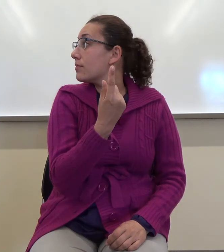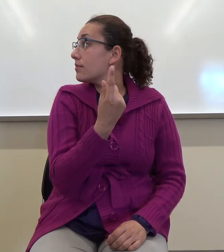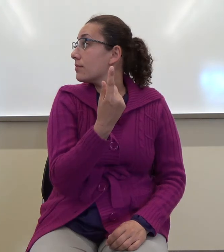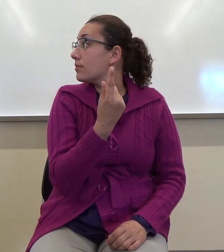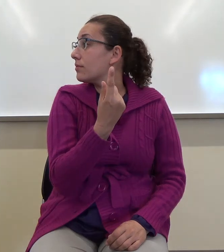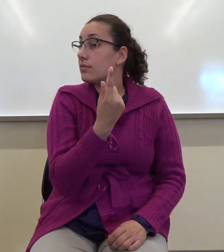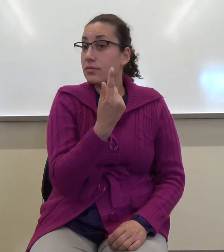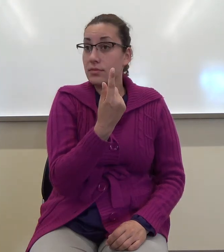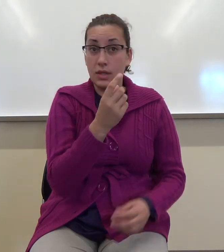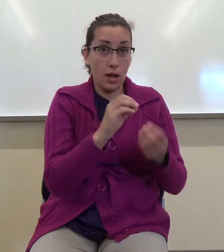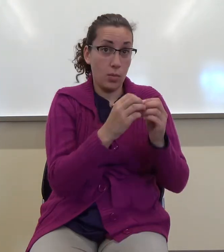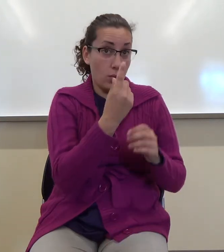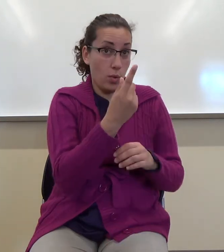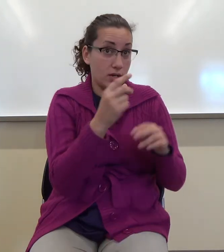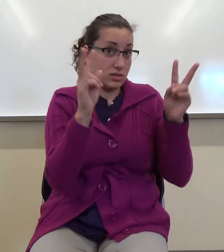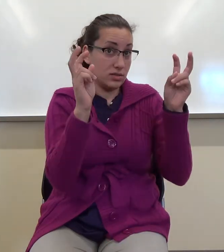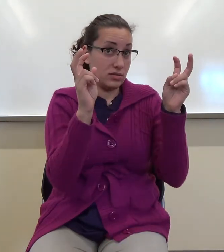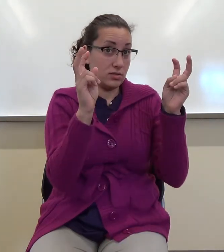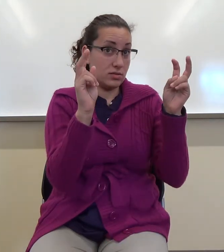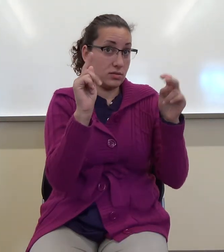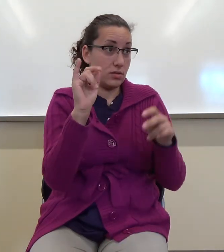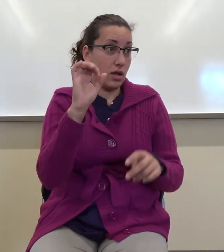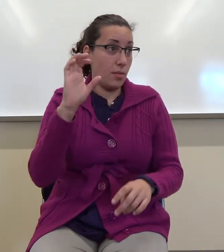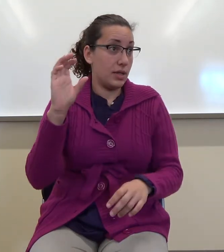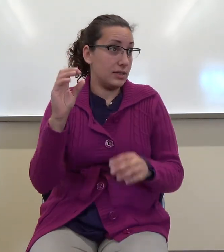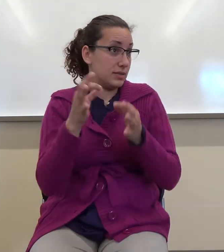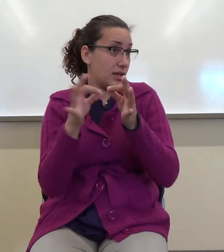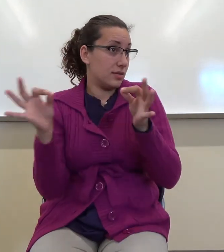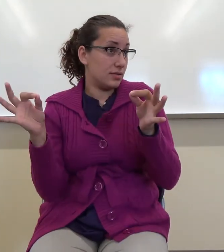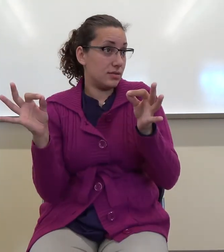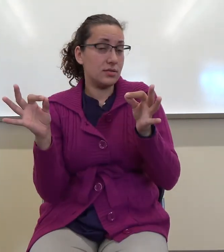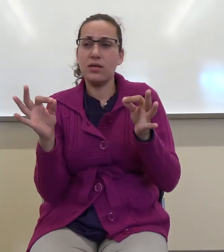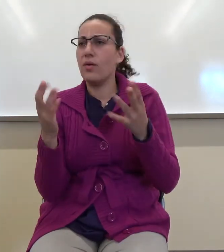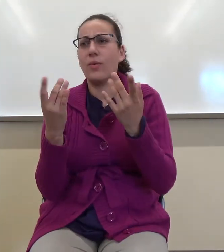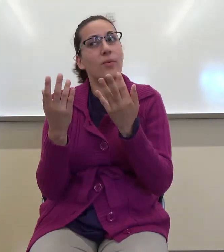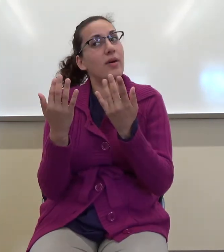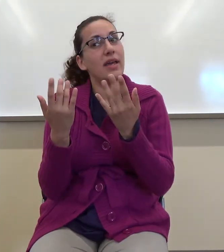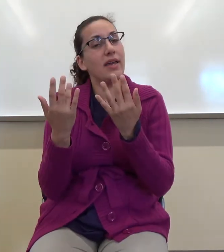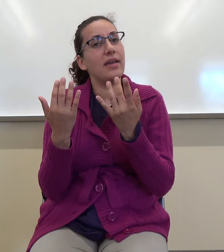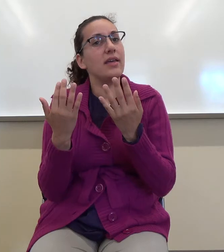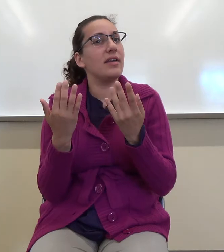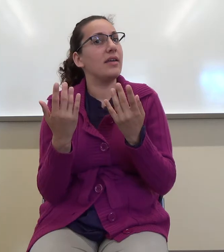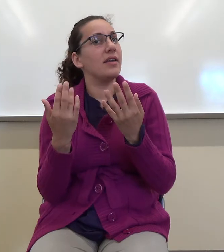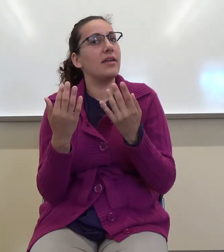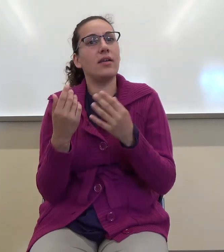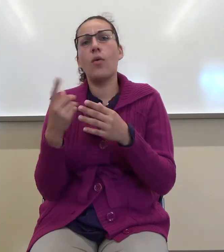Is number one the topic sentence? Now wait a minute, Tutinga, what about this?